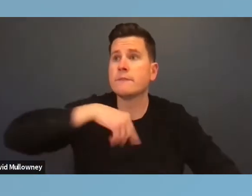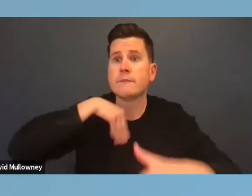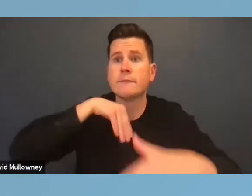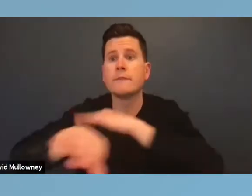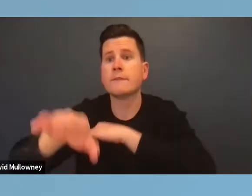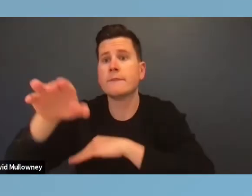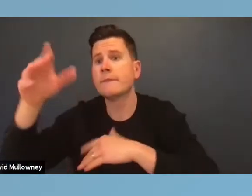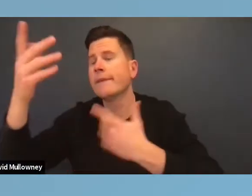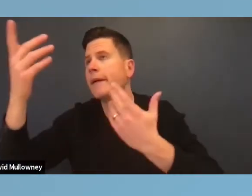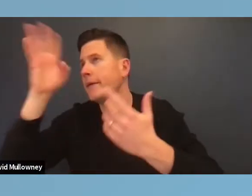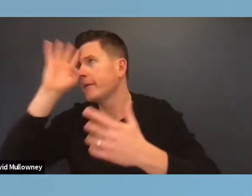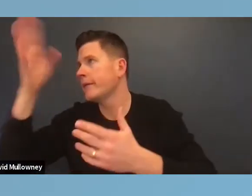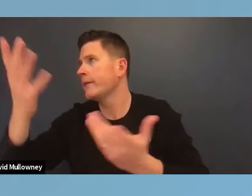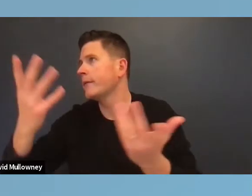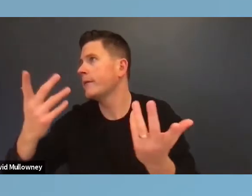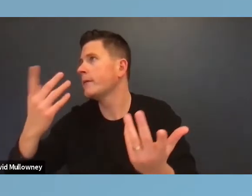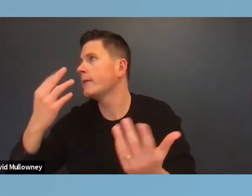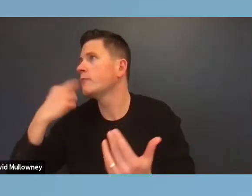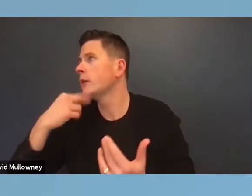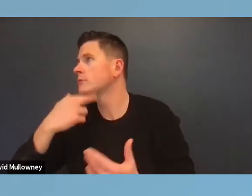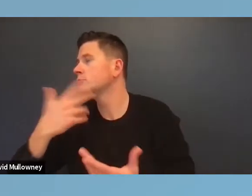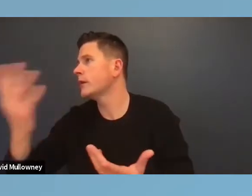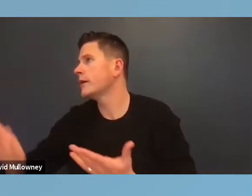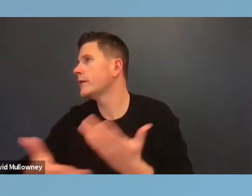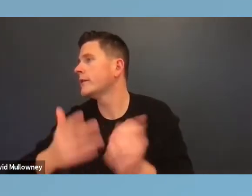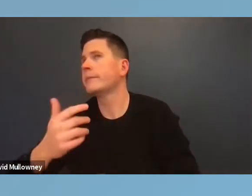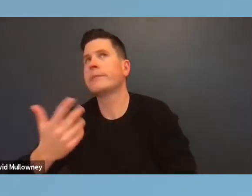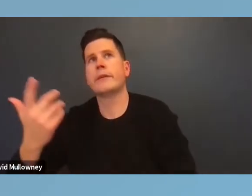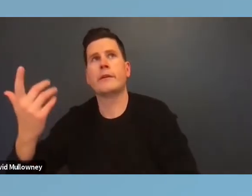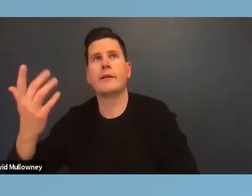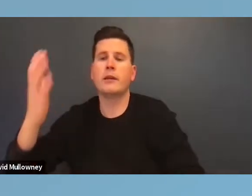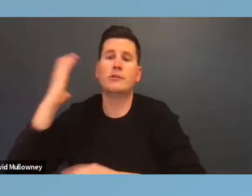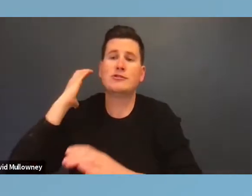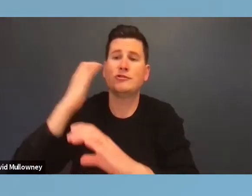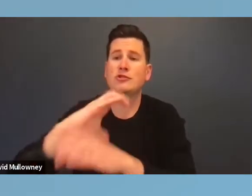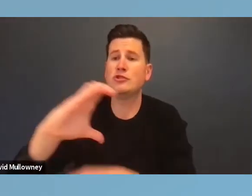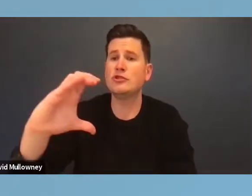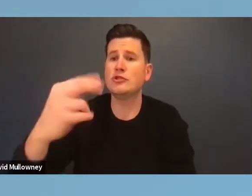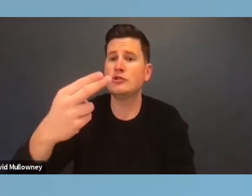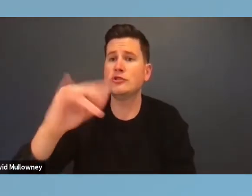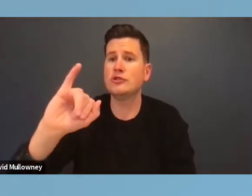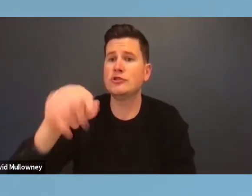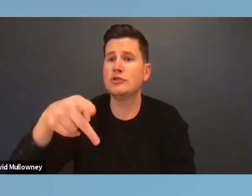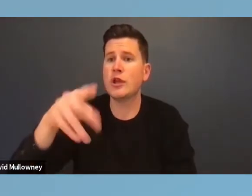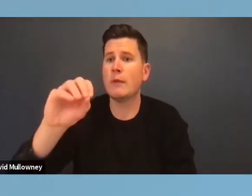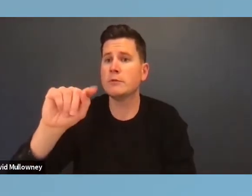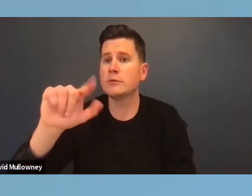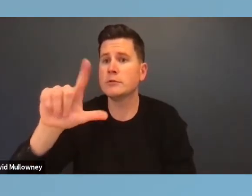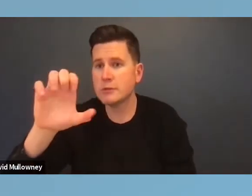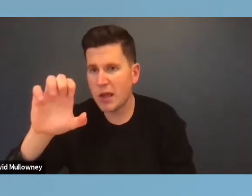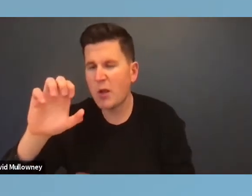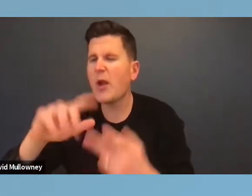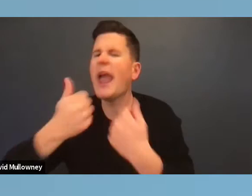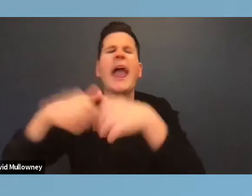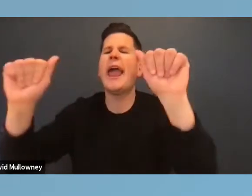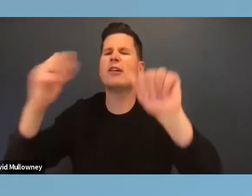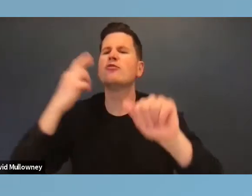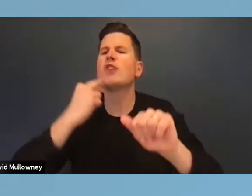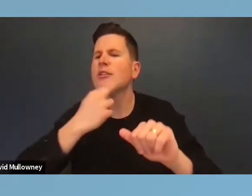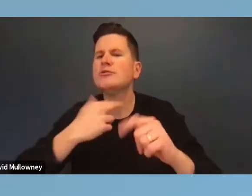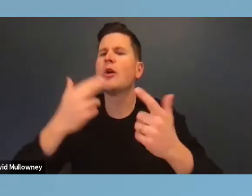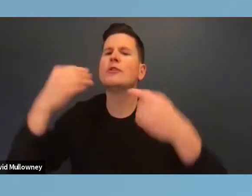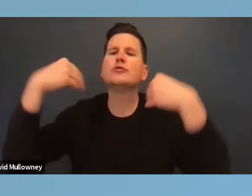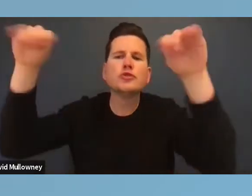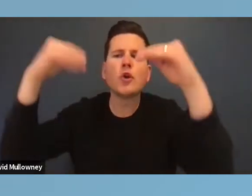too. It's similar to if a hearing person,